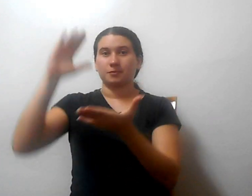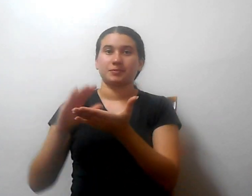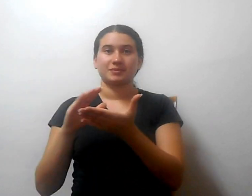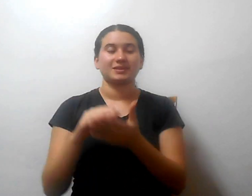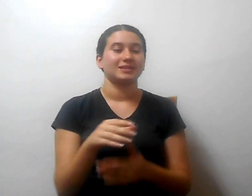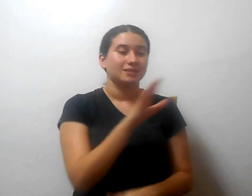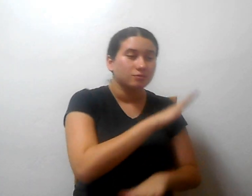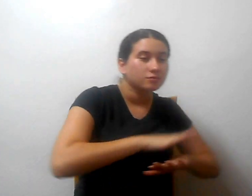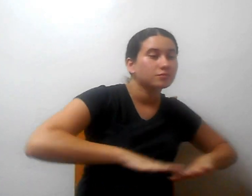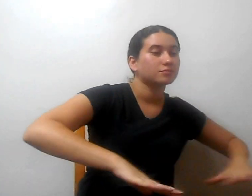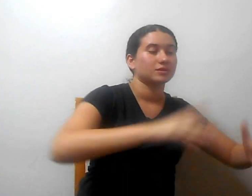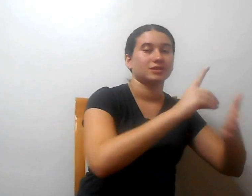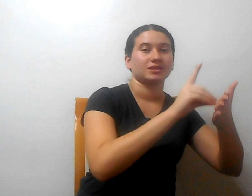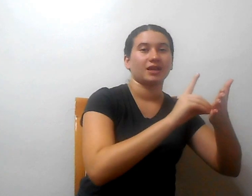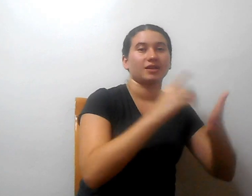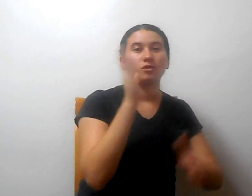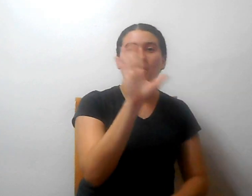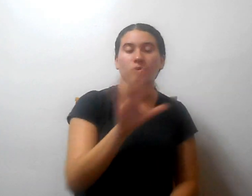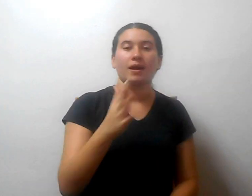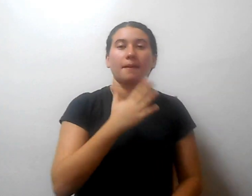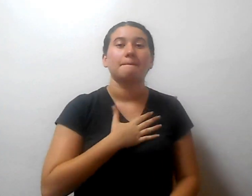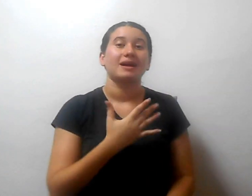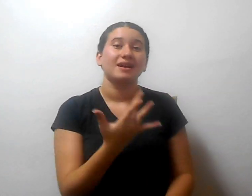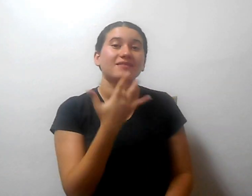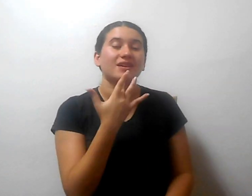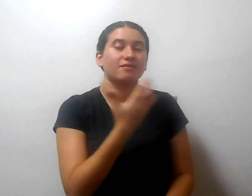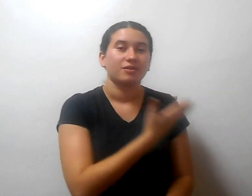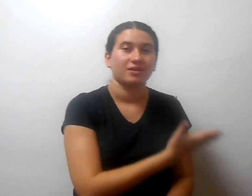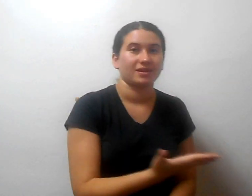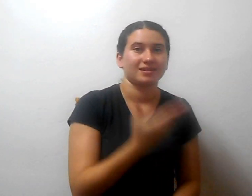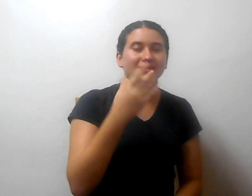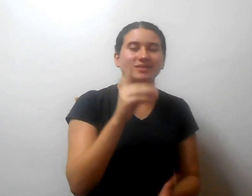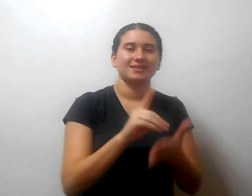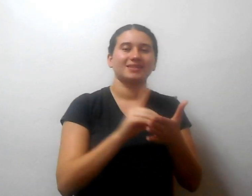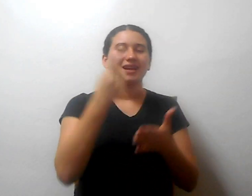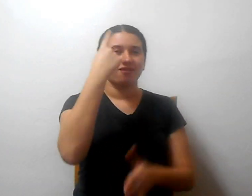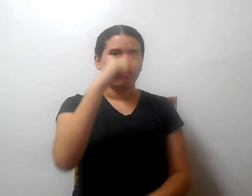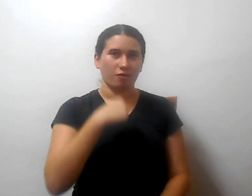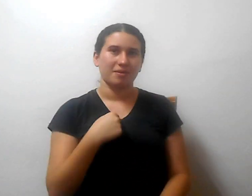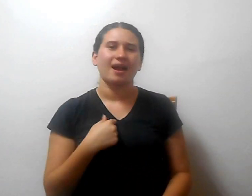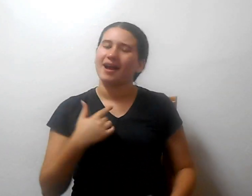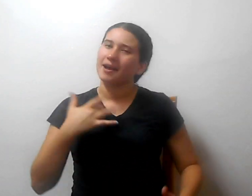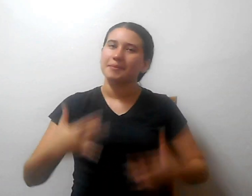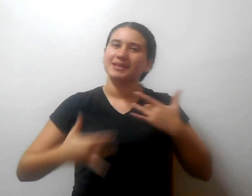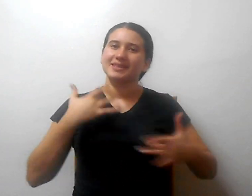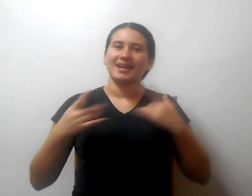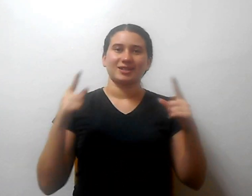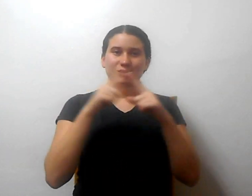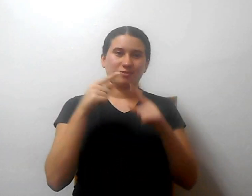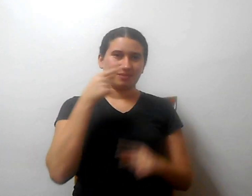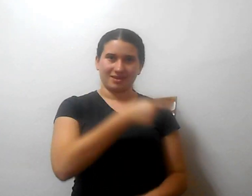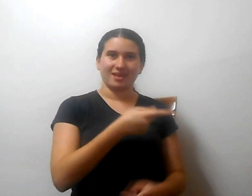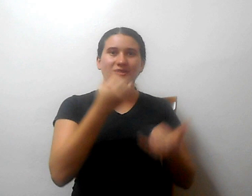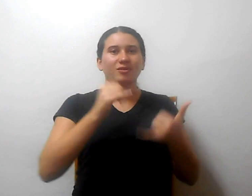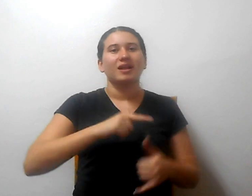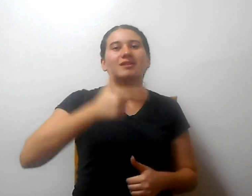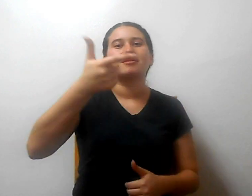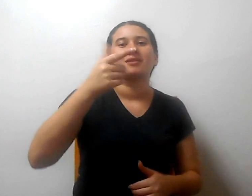of possessions, my favorite stuff, and really designed for me, I'm really excited to be there. So how can you live little? 3